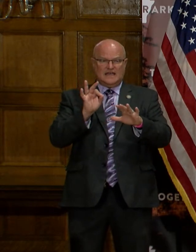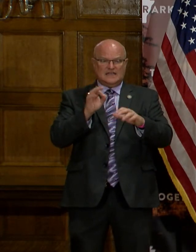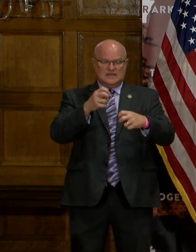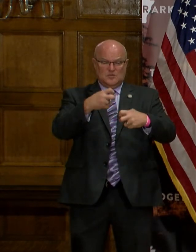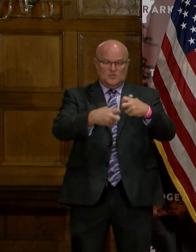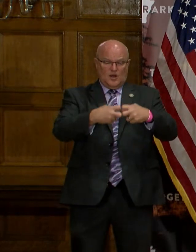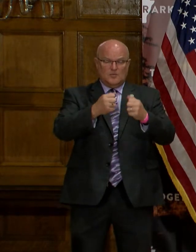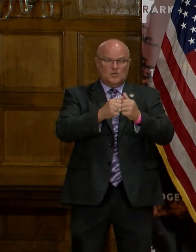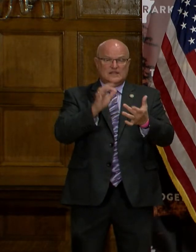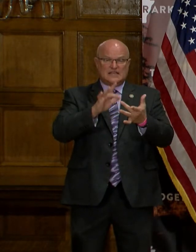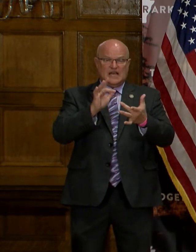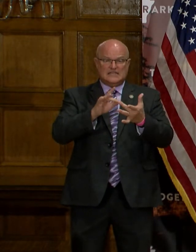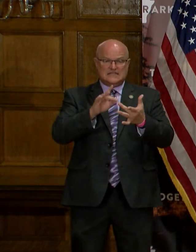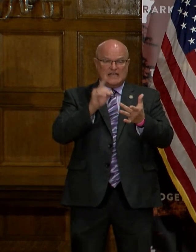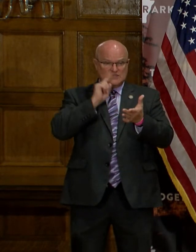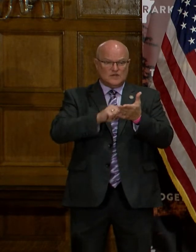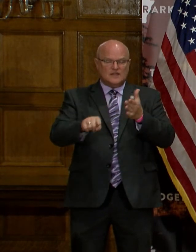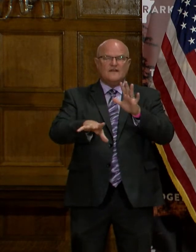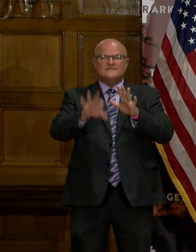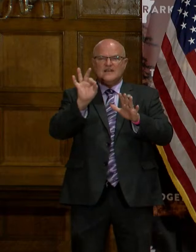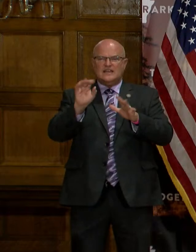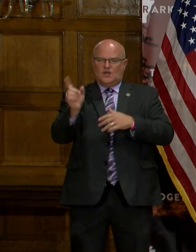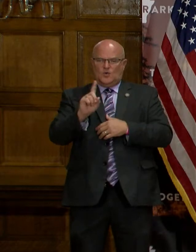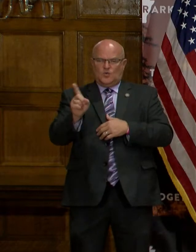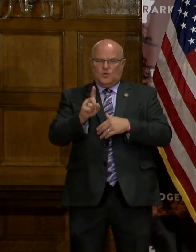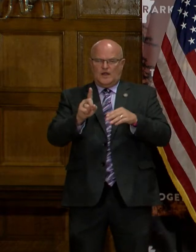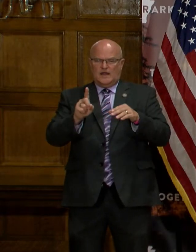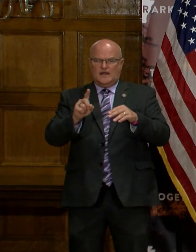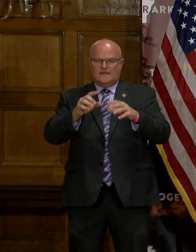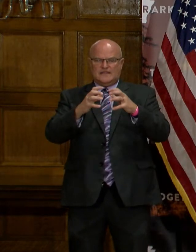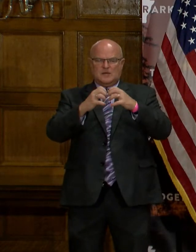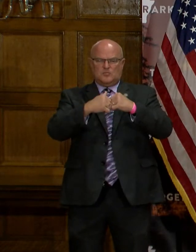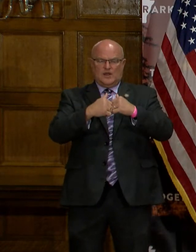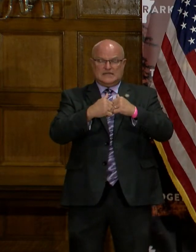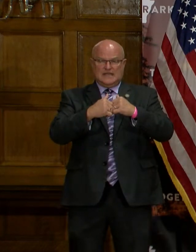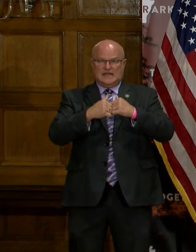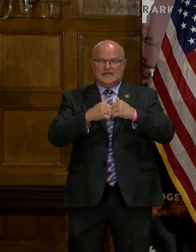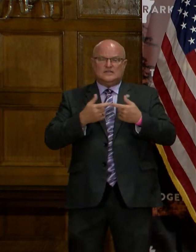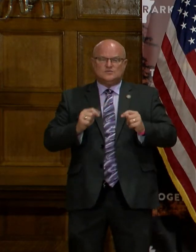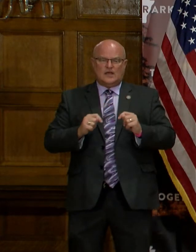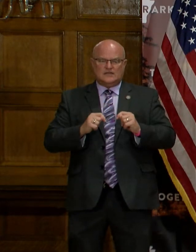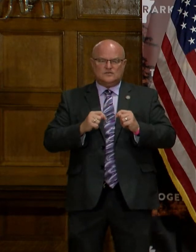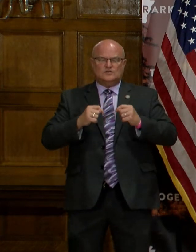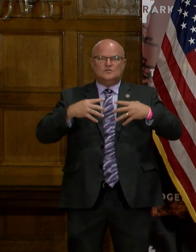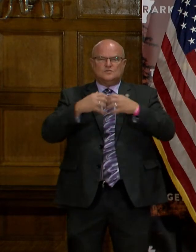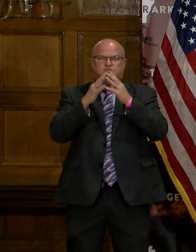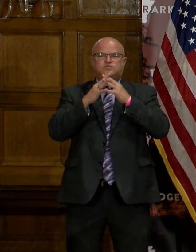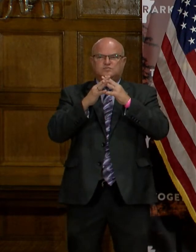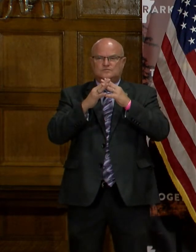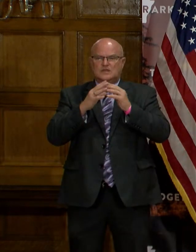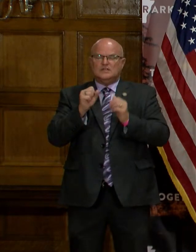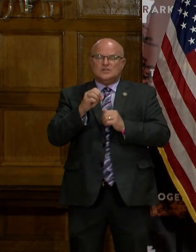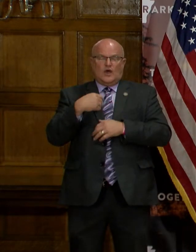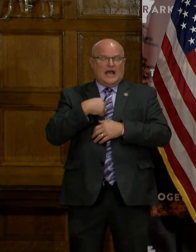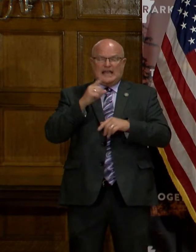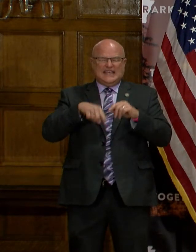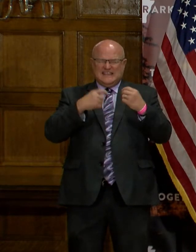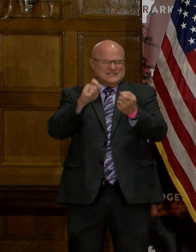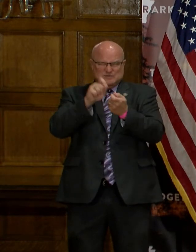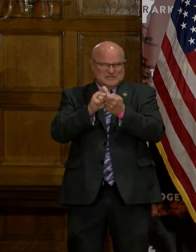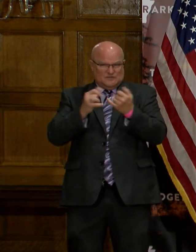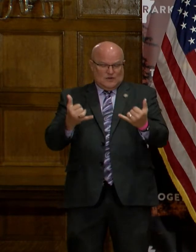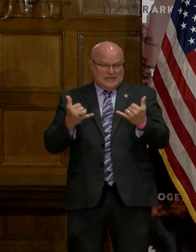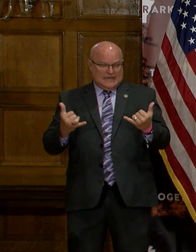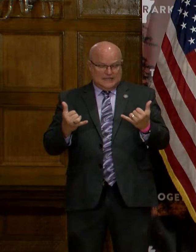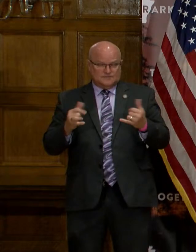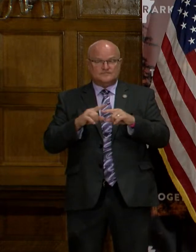in contact times, we try to find out where those breaks can be and try to shore them up. So I can't give you specifics